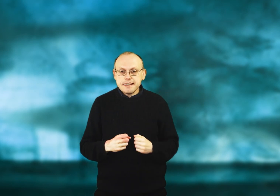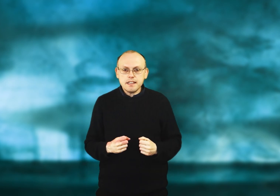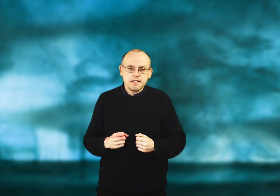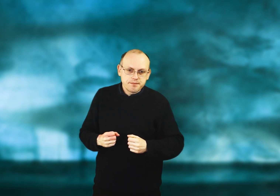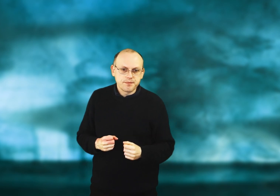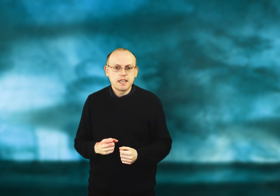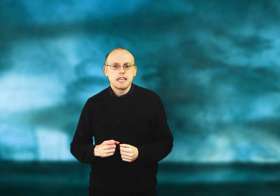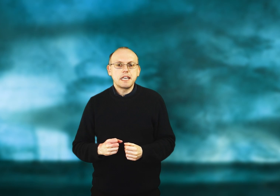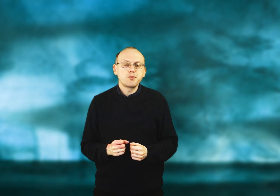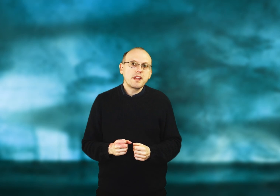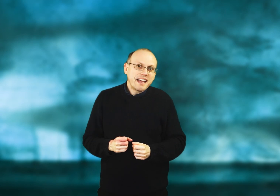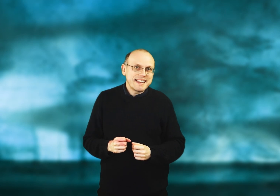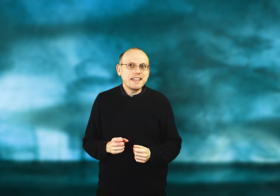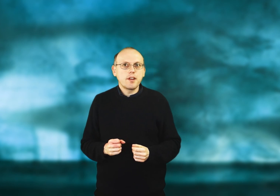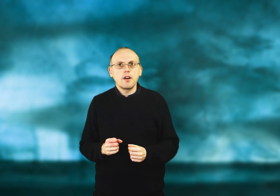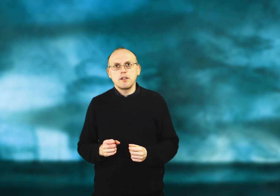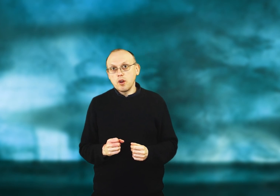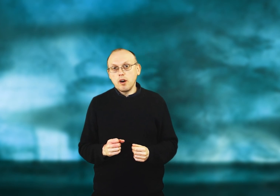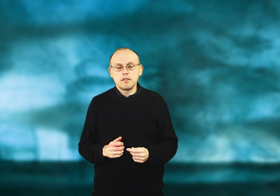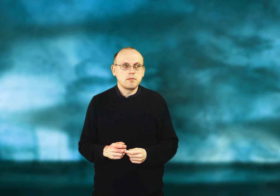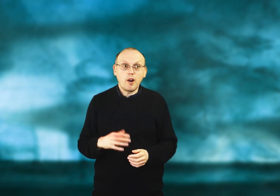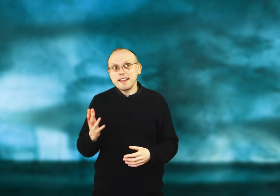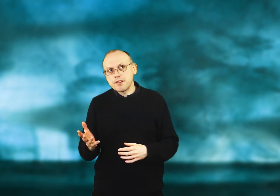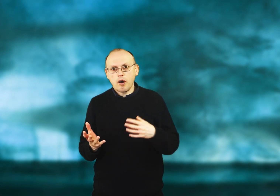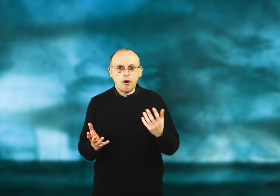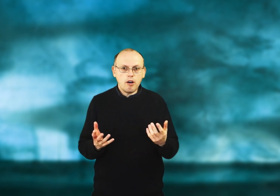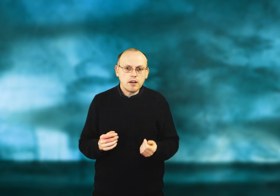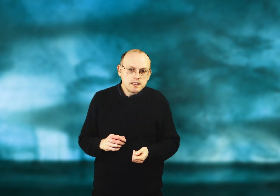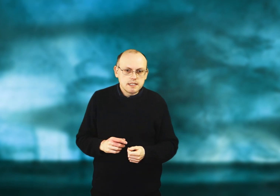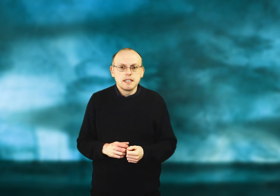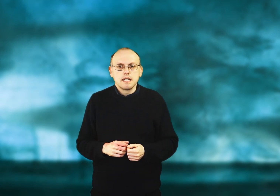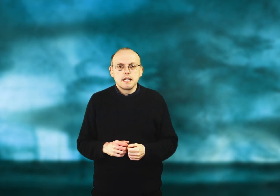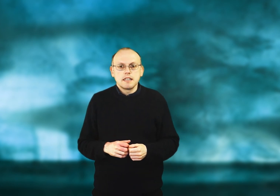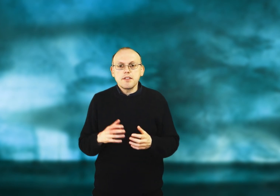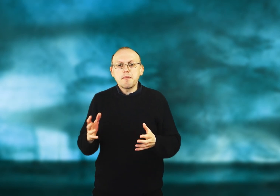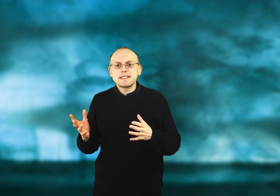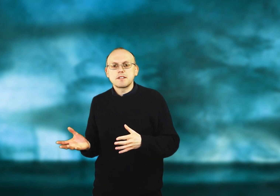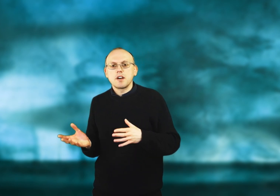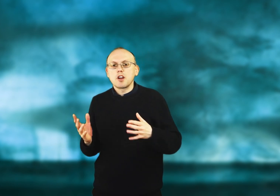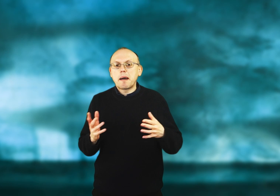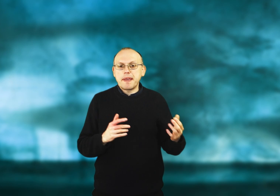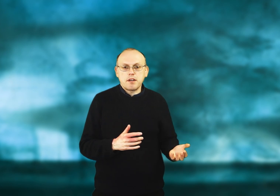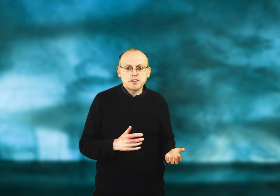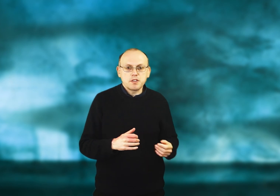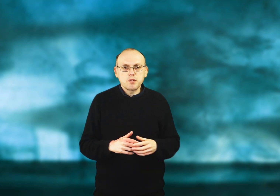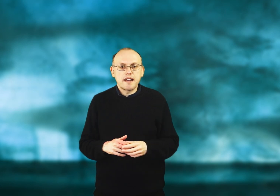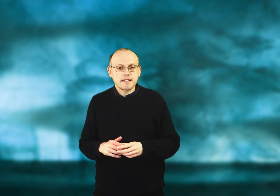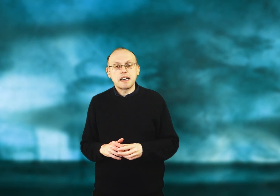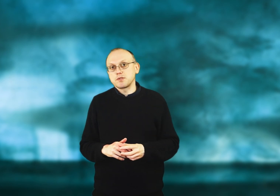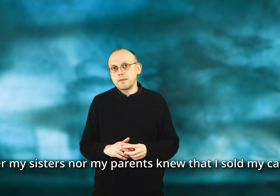needed is with neither nor or either or. Neither my sister nor my parents knew that I sold my